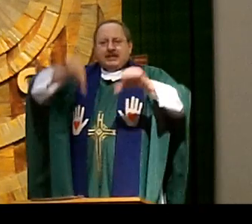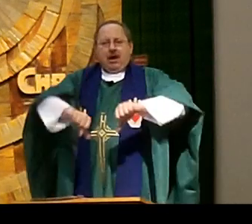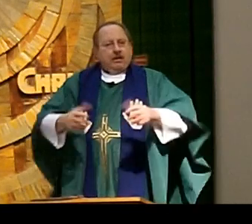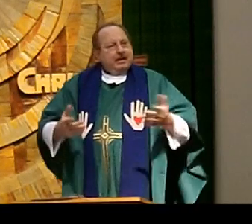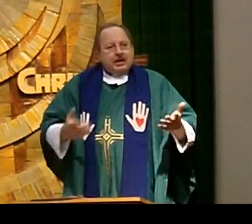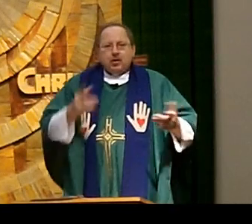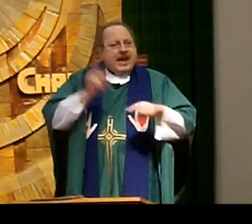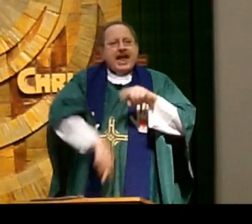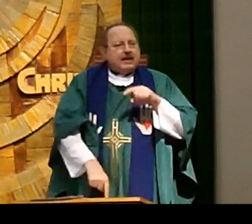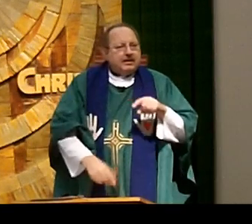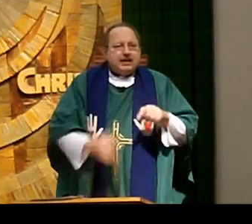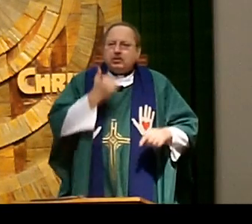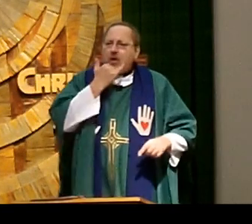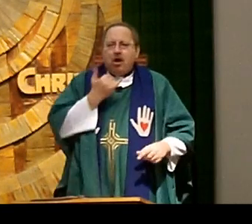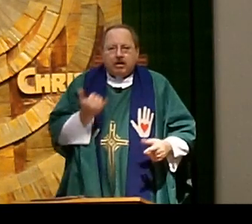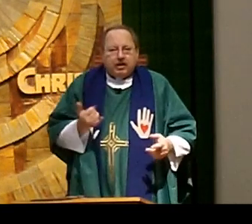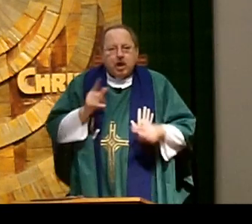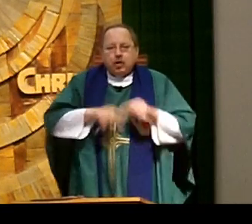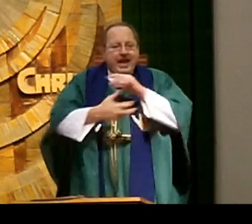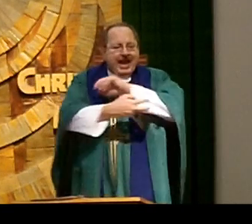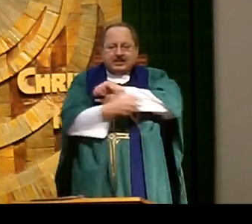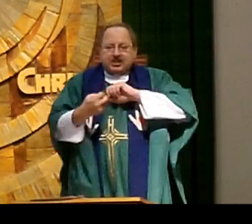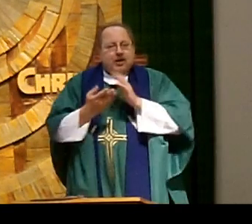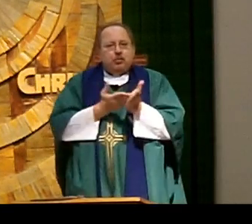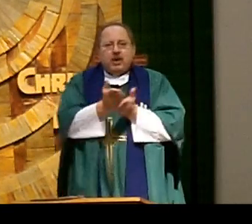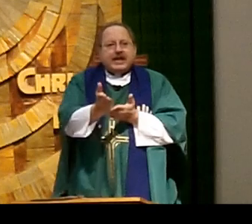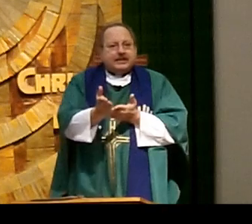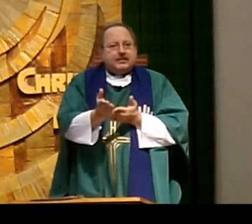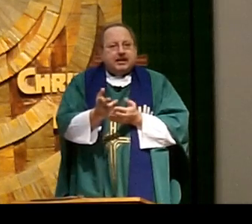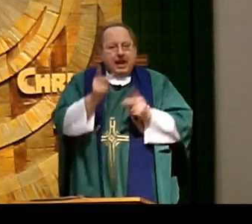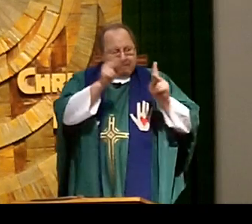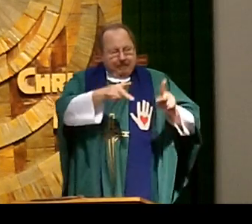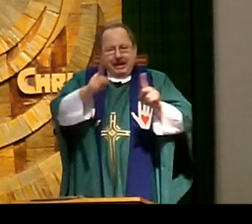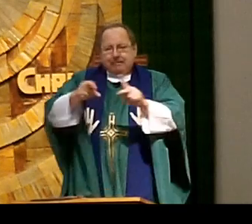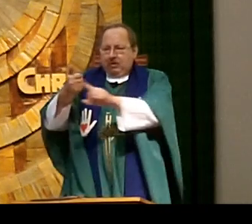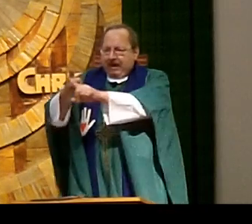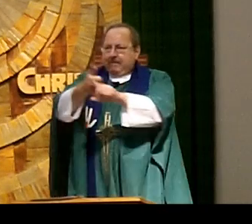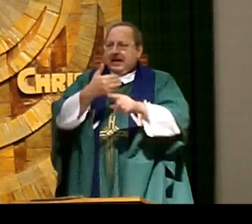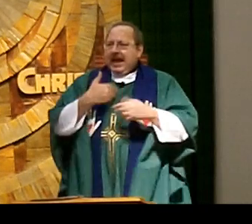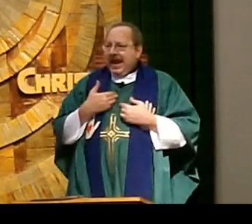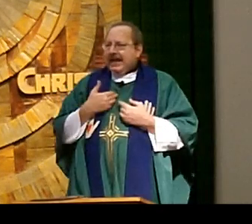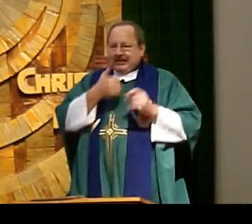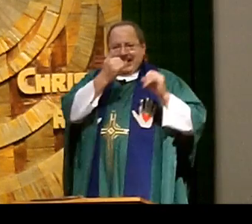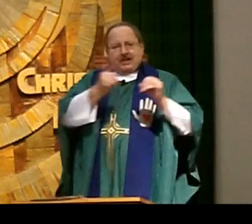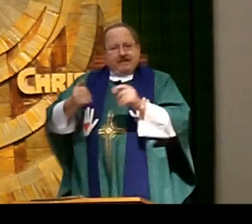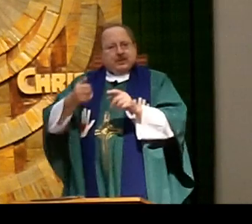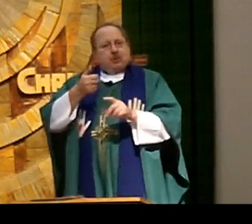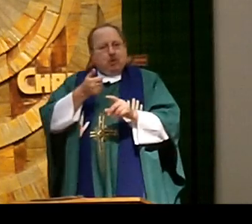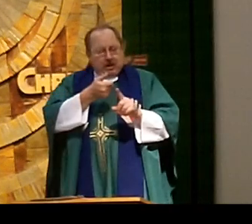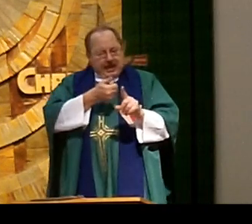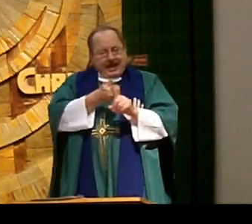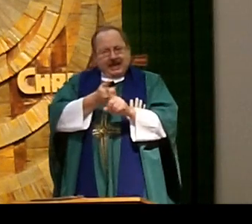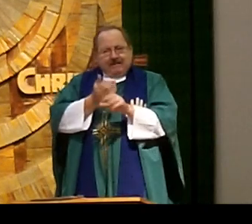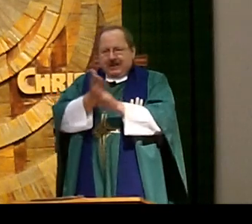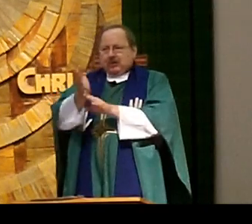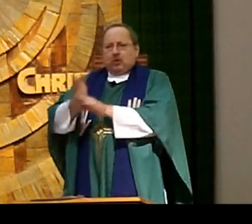down. You can't. It's wrong. You can't steal rights. People, everybody has an individual